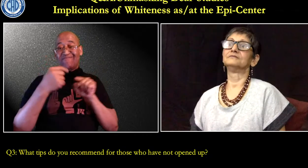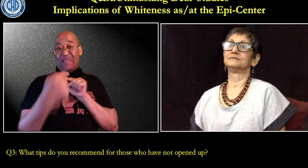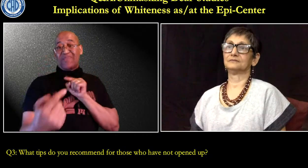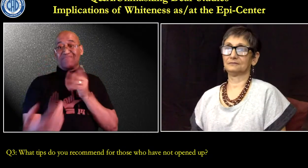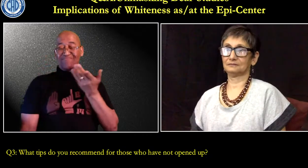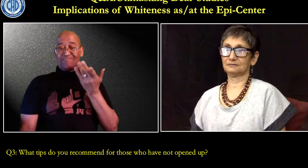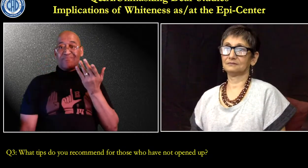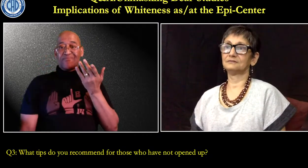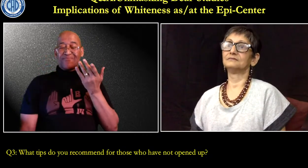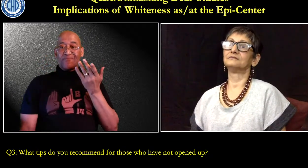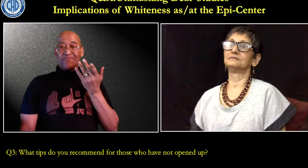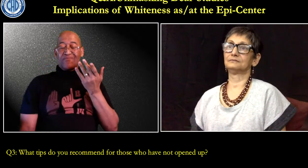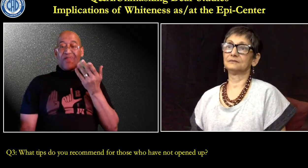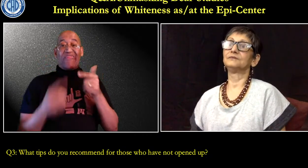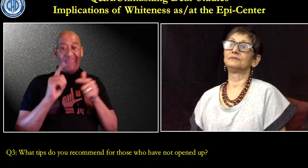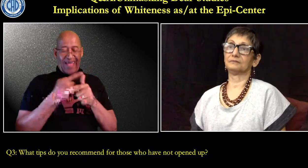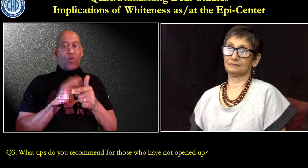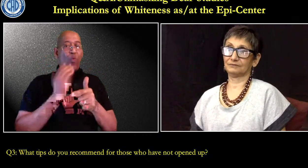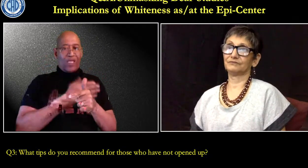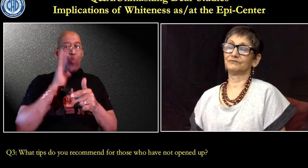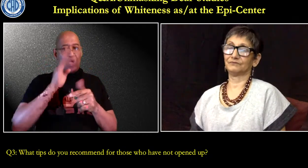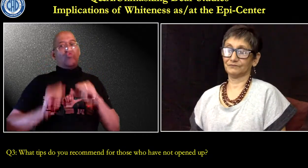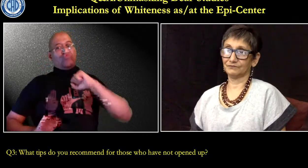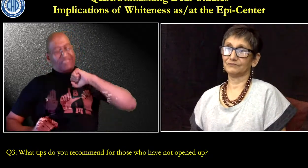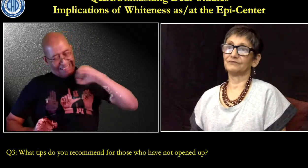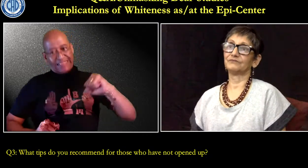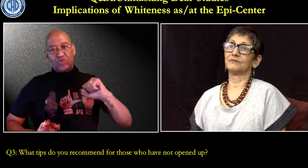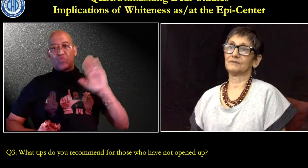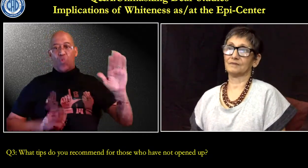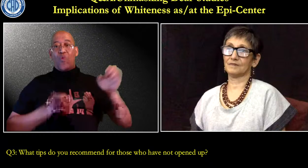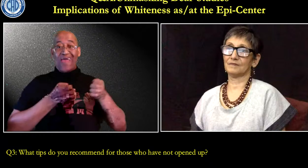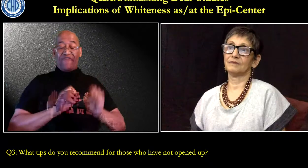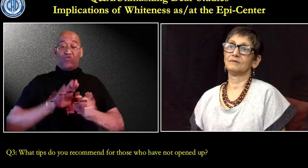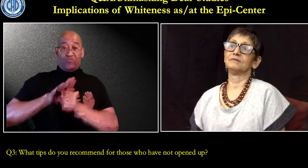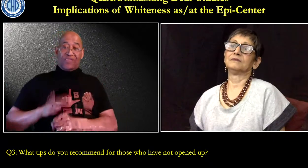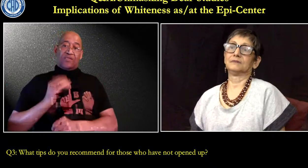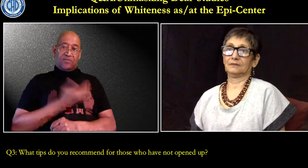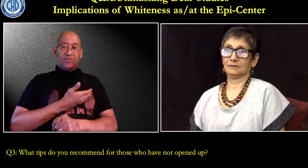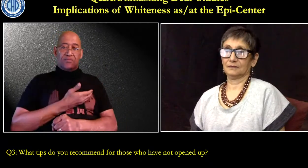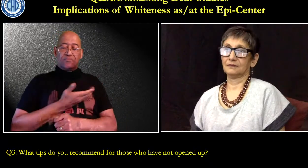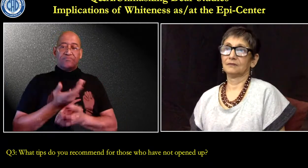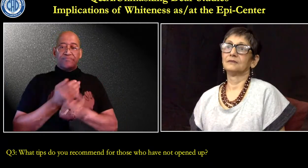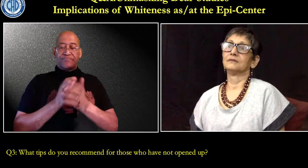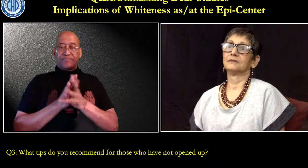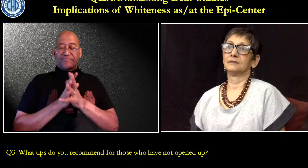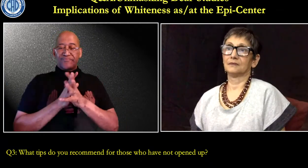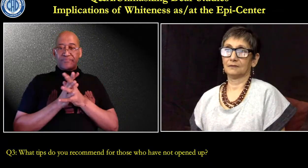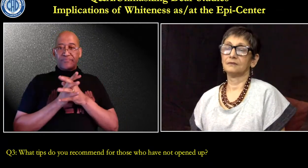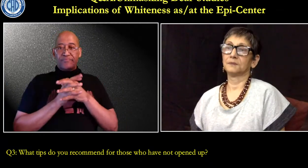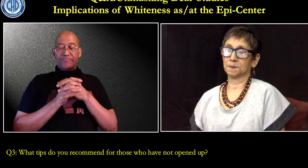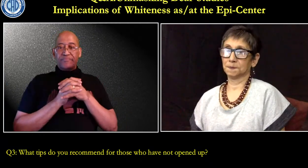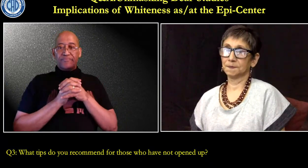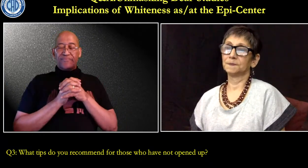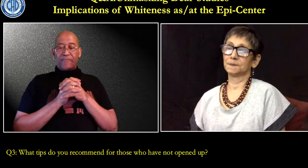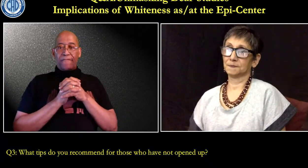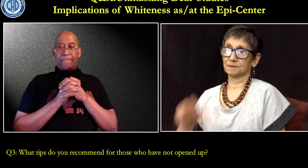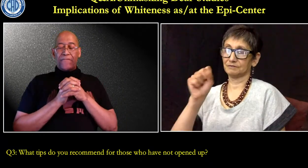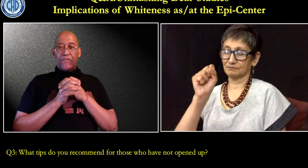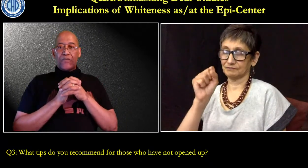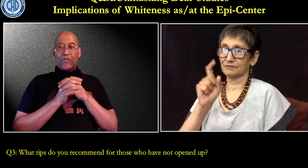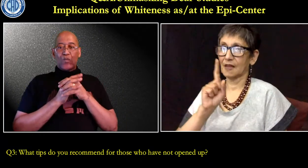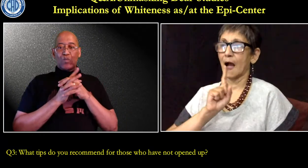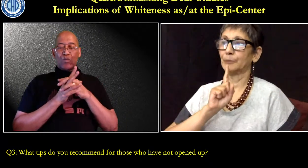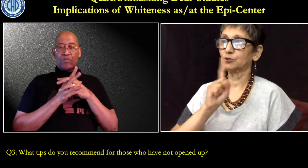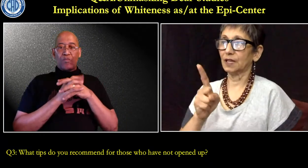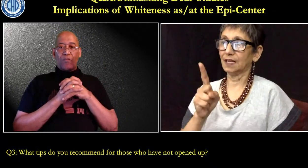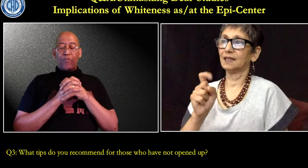want to, you know, disconnect from that, then that's just that. Then we will definitely resist them because they're going to try to oppress